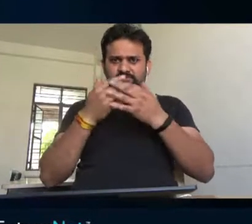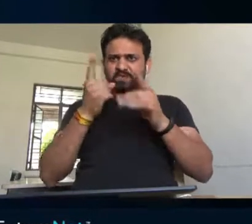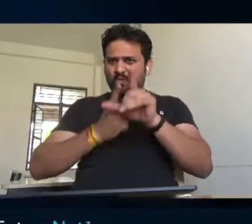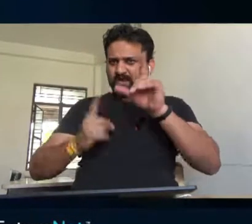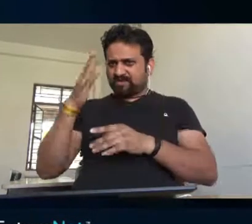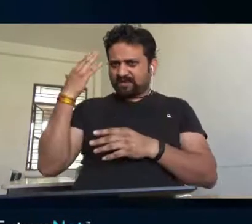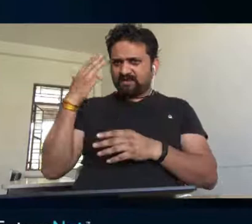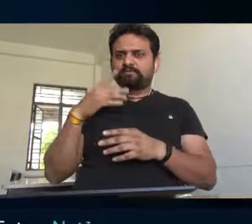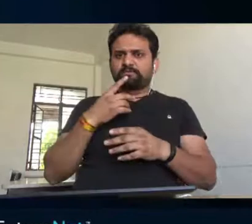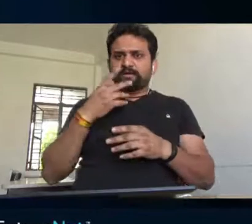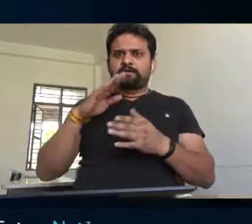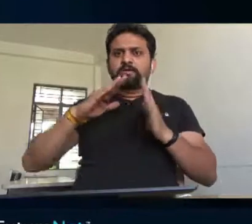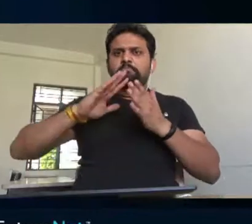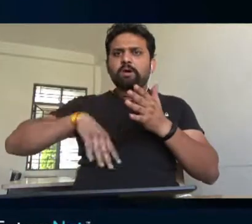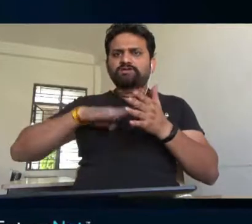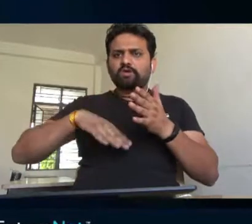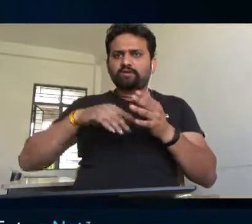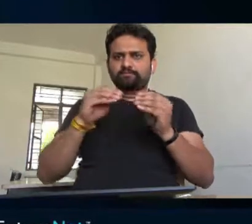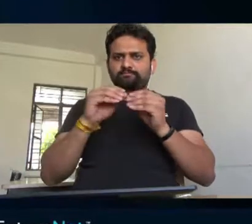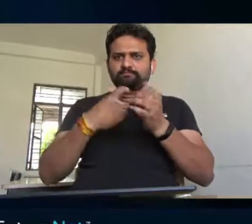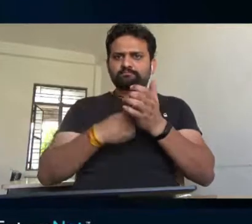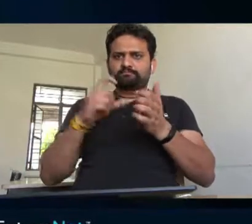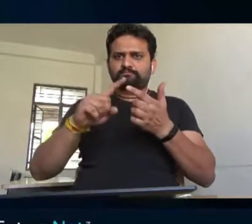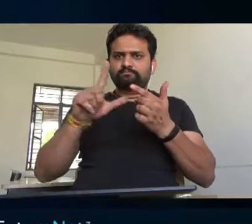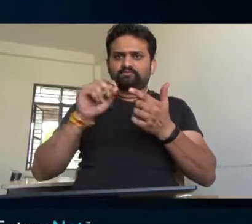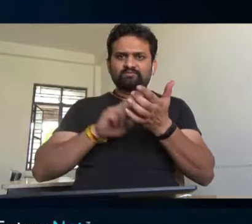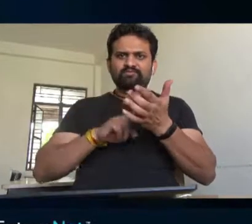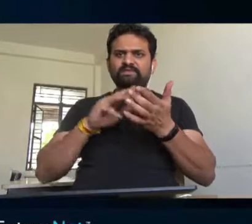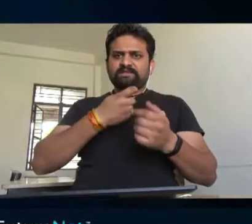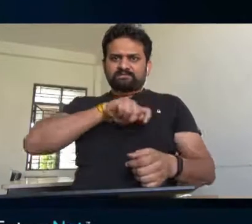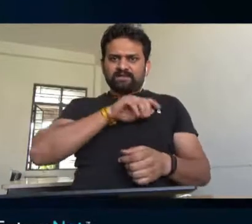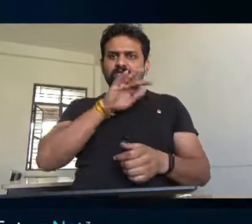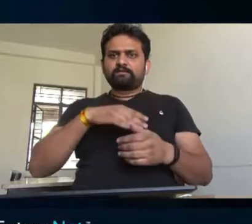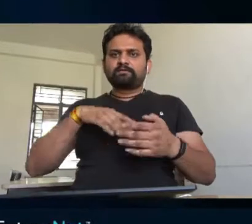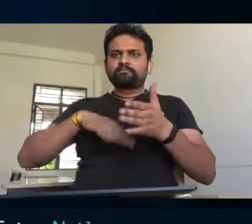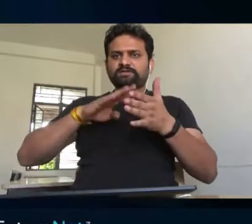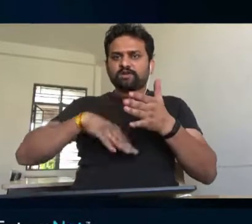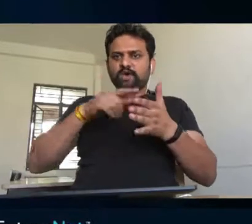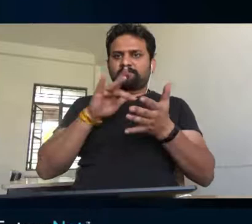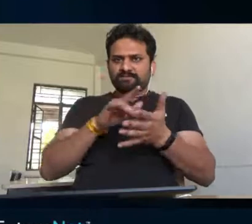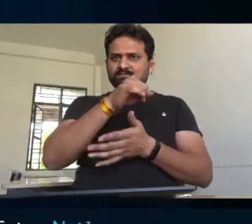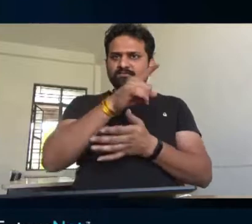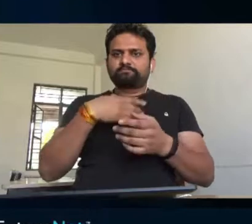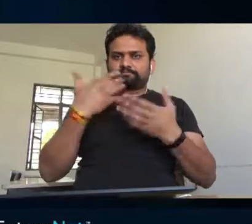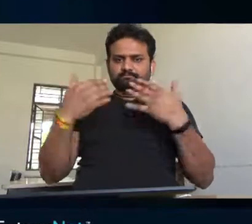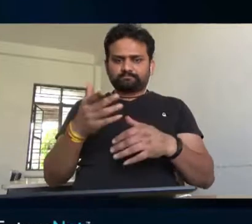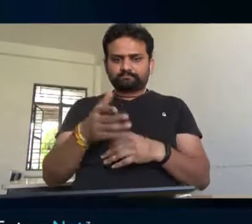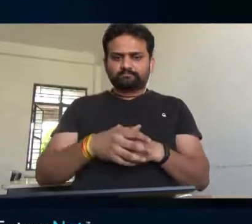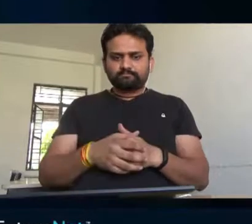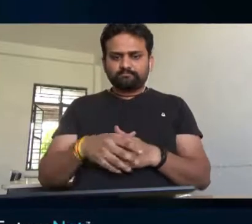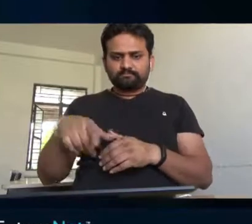board. Yeah, this is, ladies and gentlemen, you could use that. We are the sponsor of many